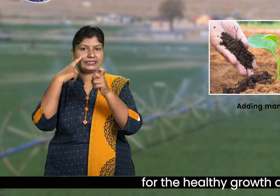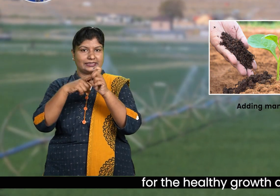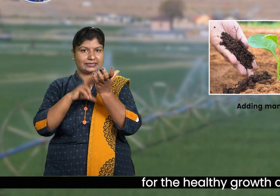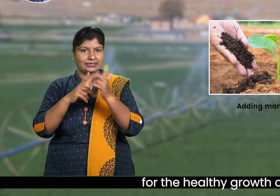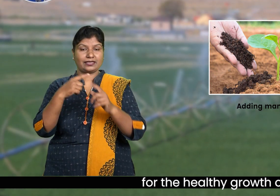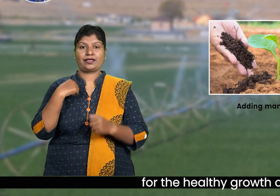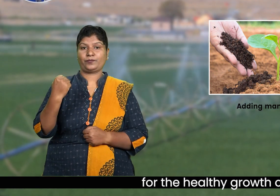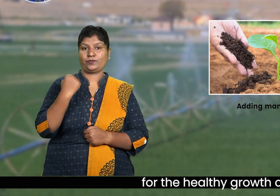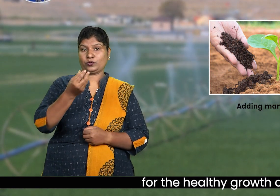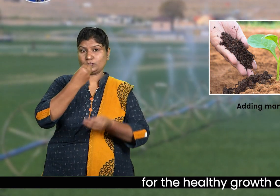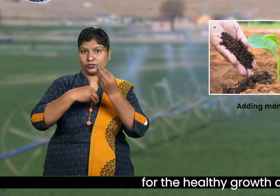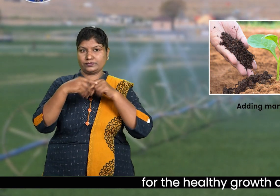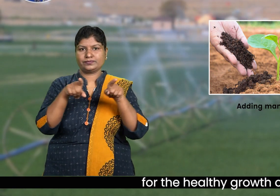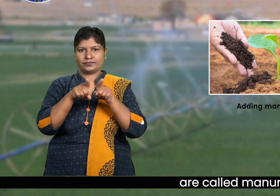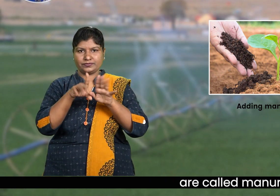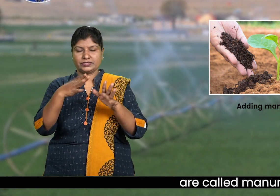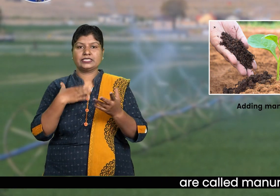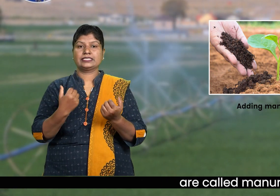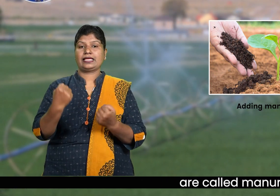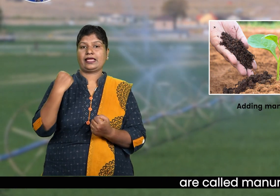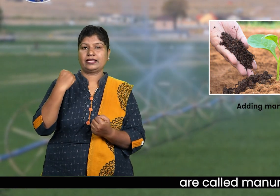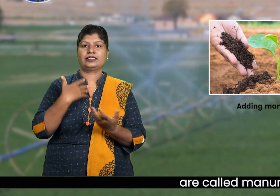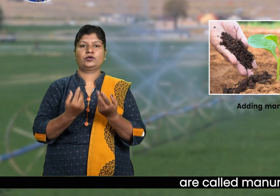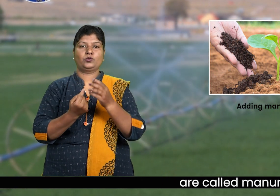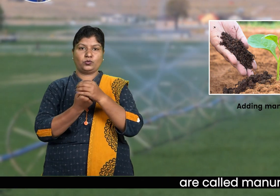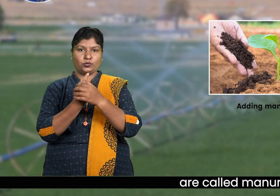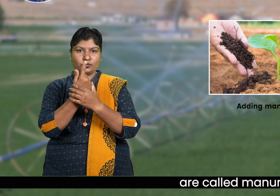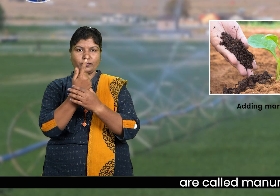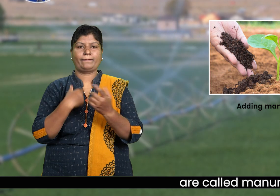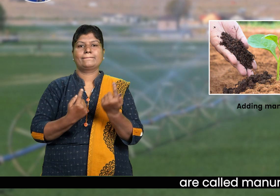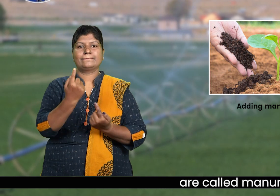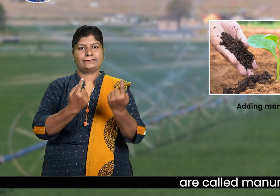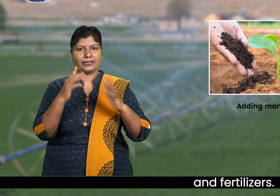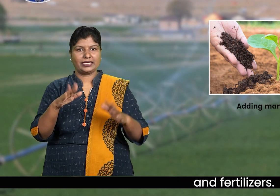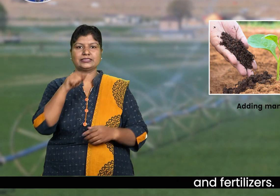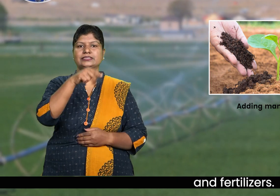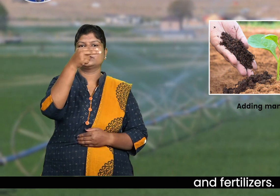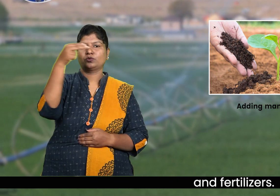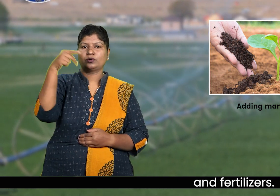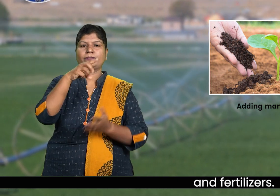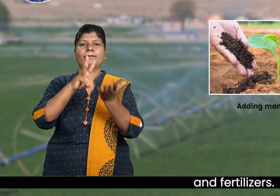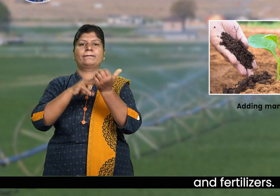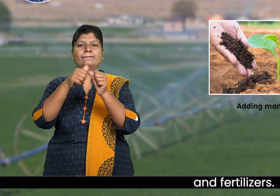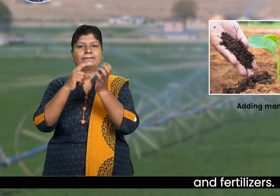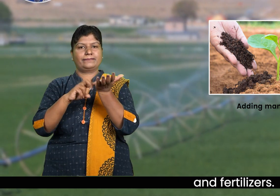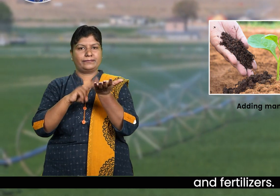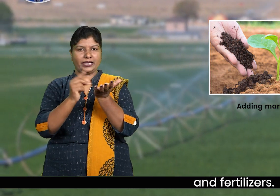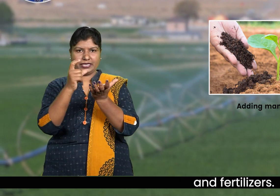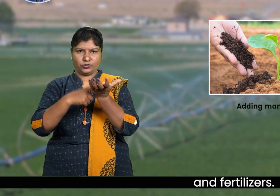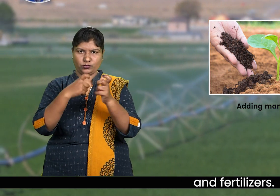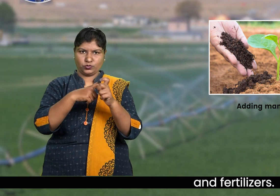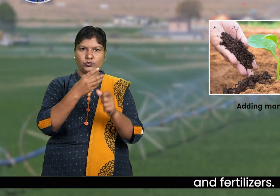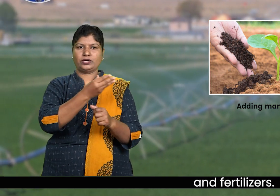of plants are called manure and fertilizers.